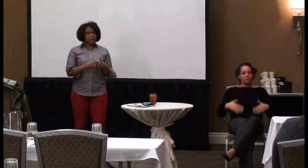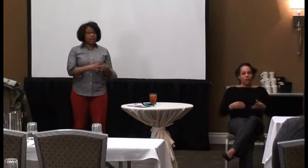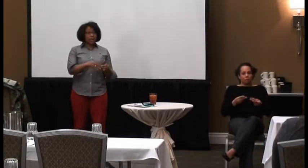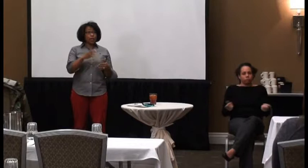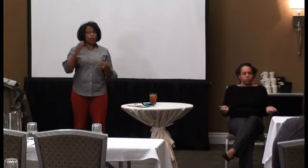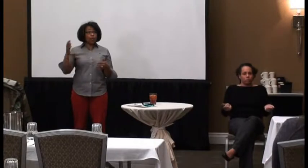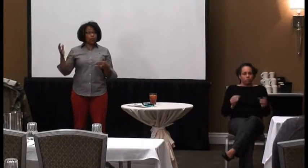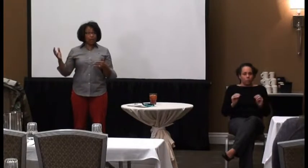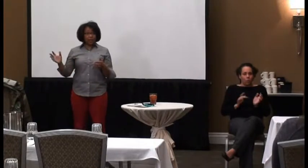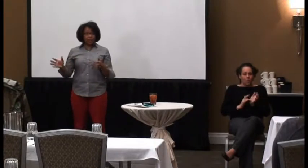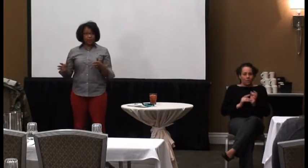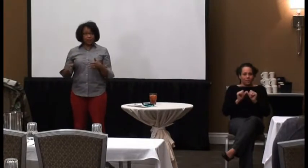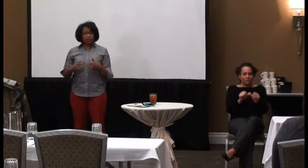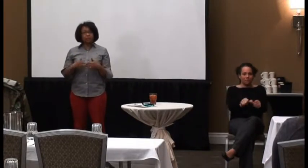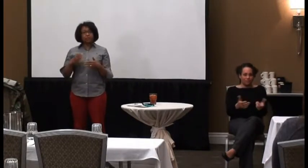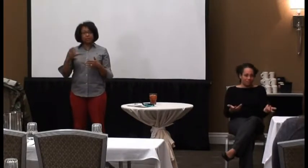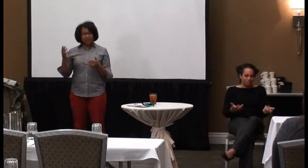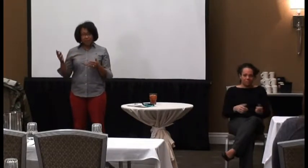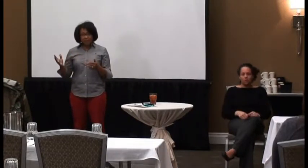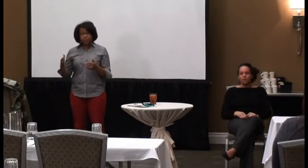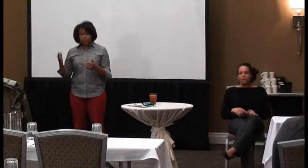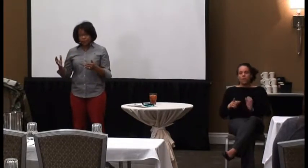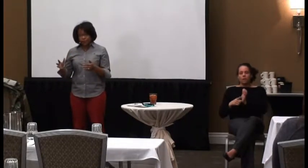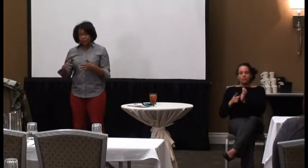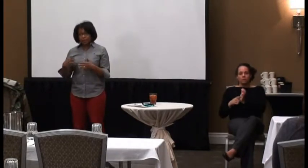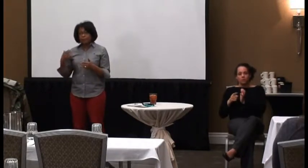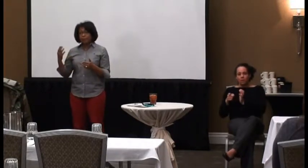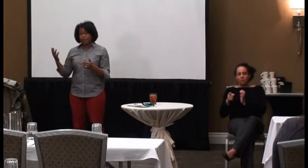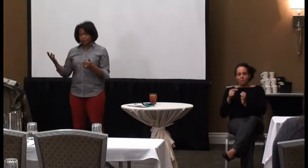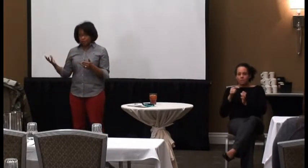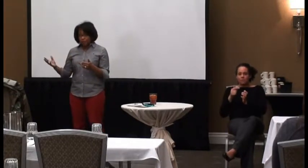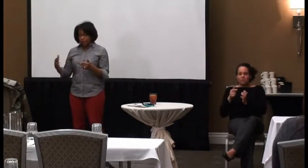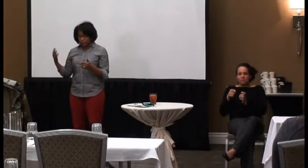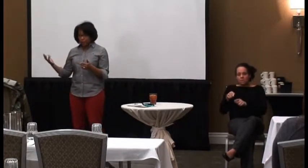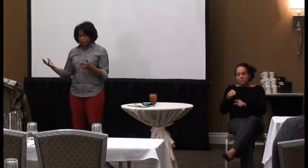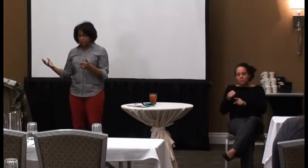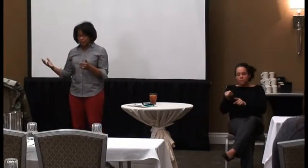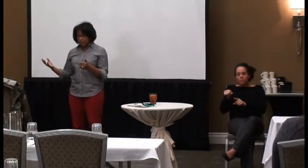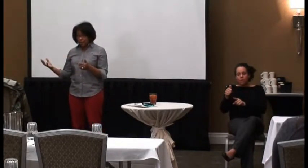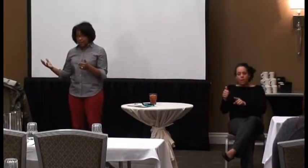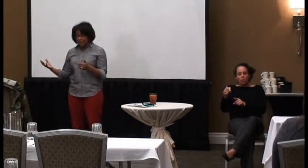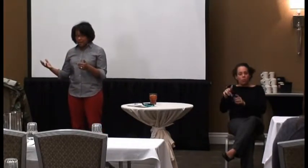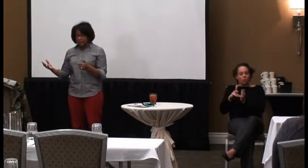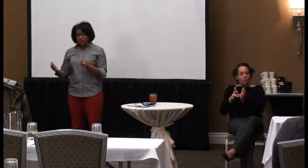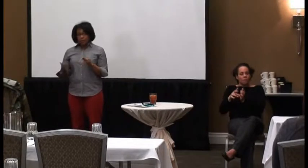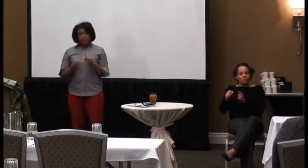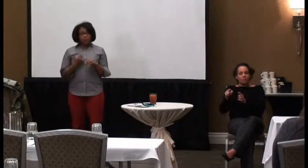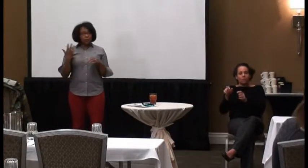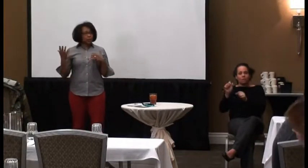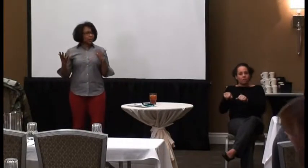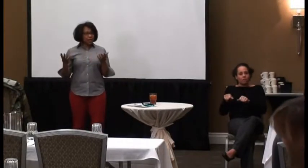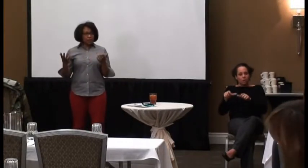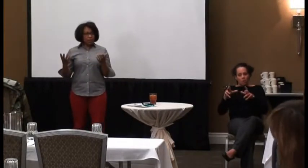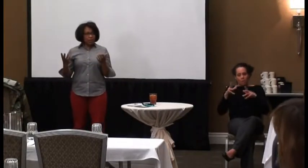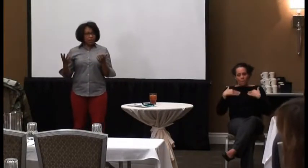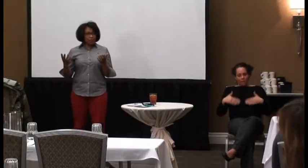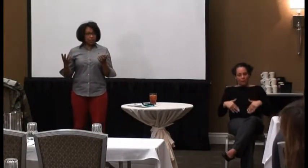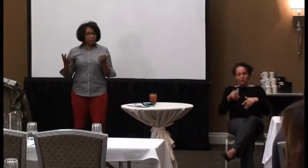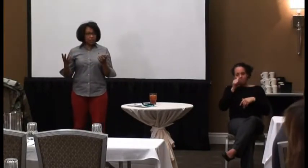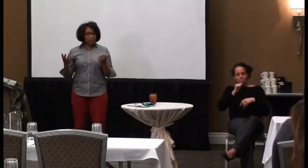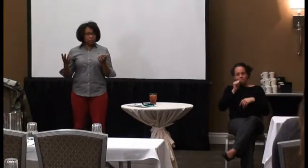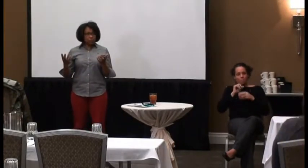can sustain over, and the side effects are different, maybe better tolerated. Anybody know